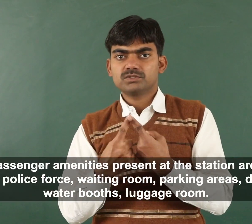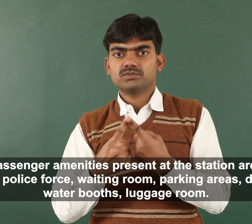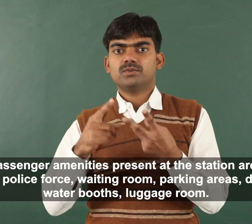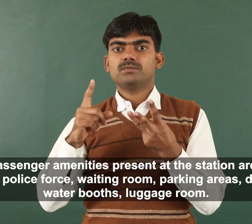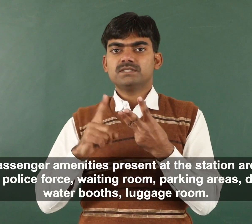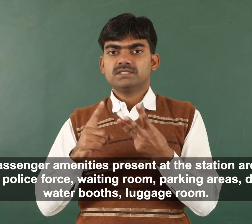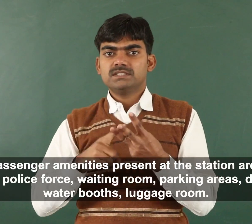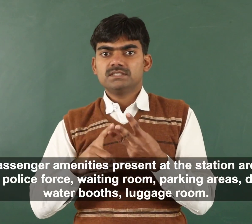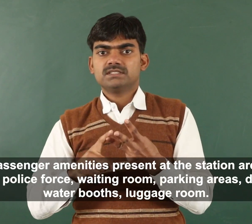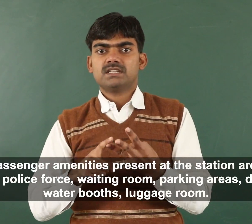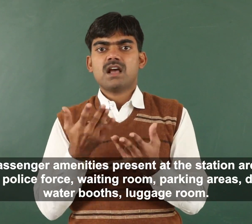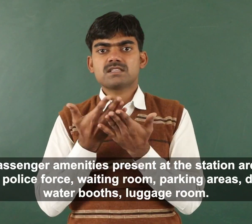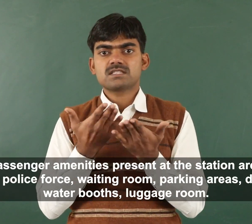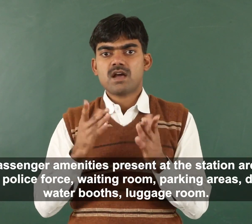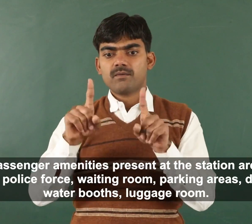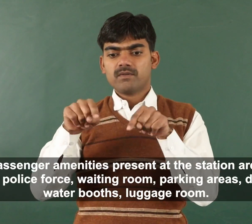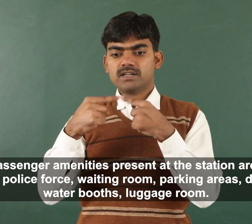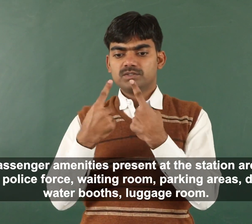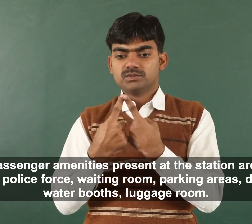Divyang Water Boots and Luggage Room.